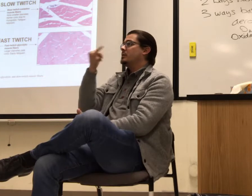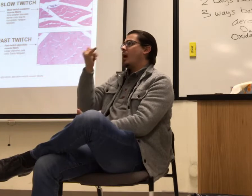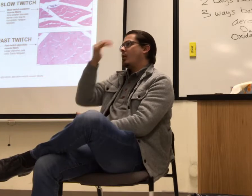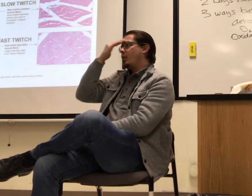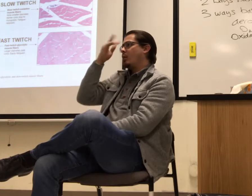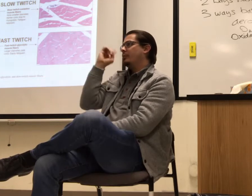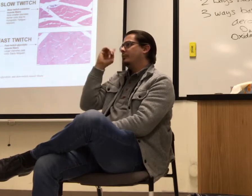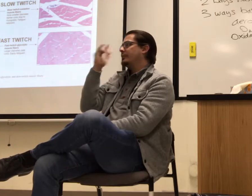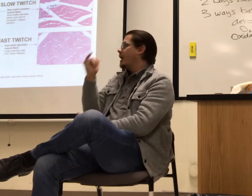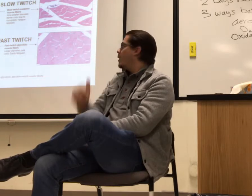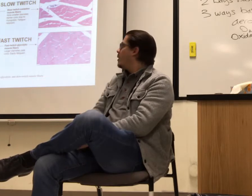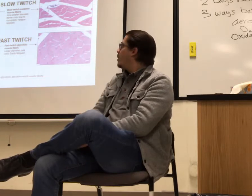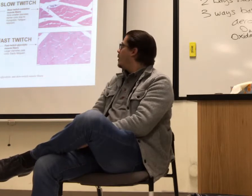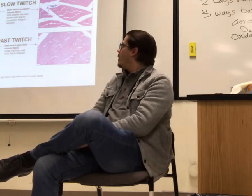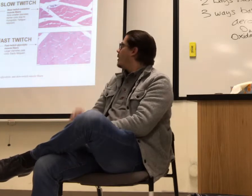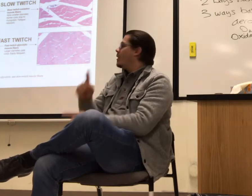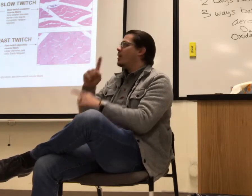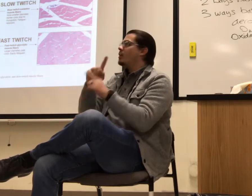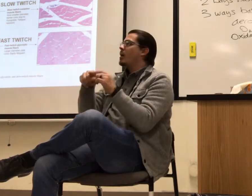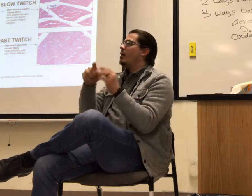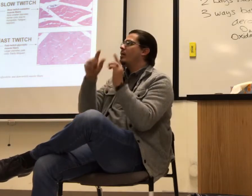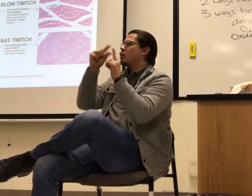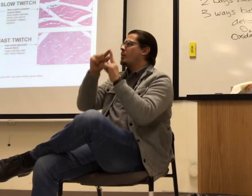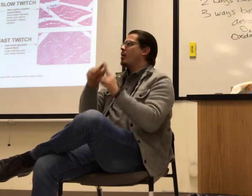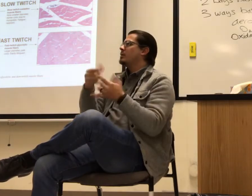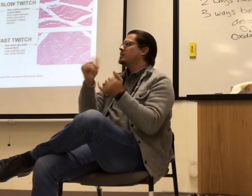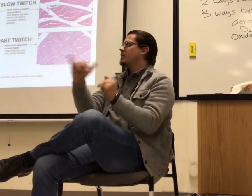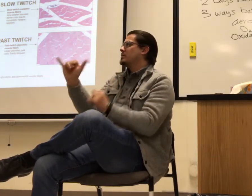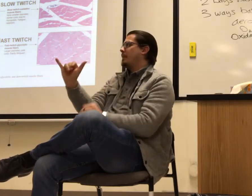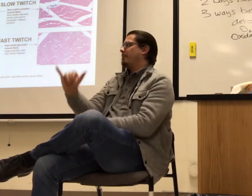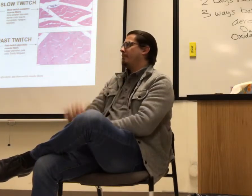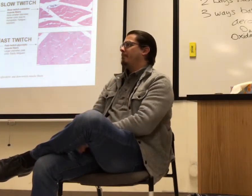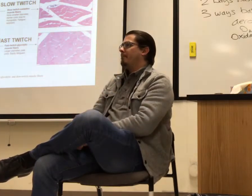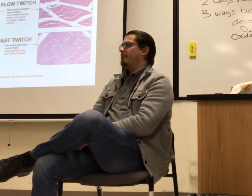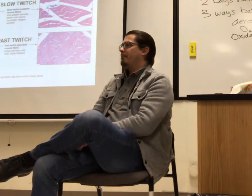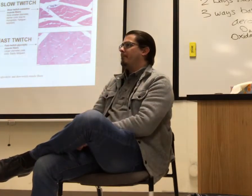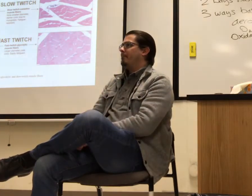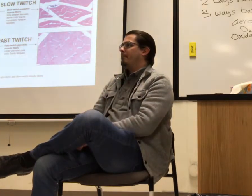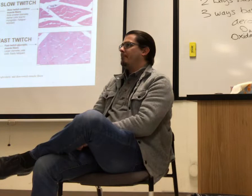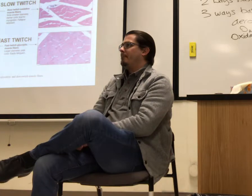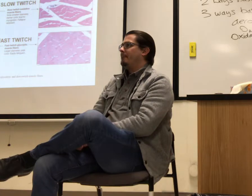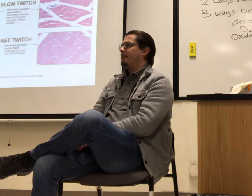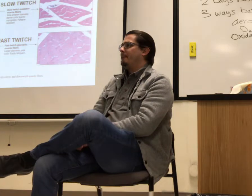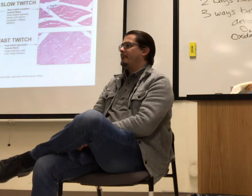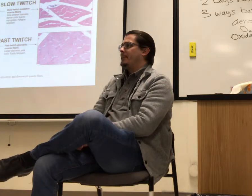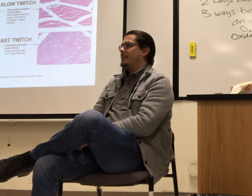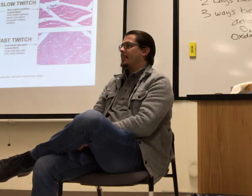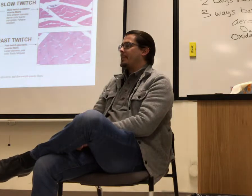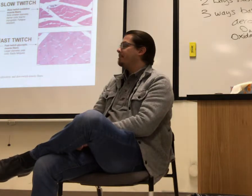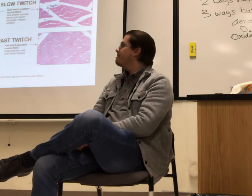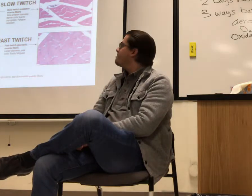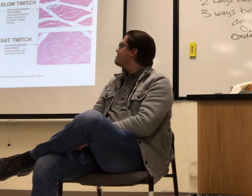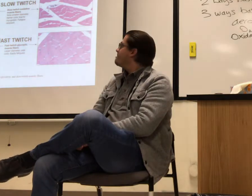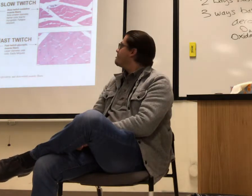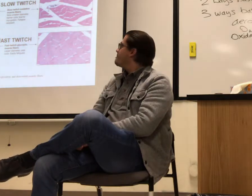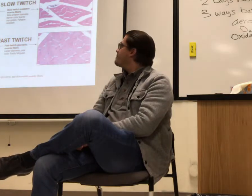now, but the terminology is still used. And well, basically,